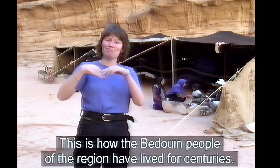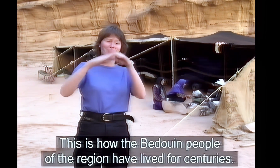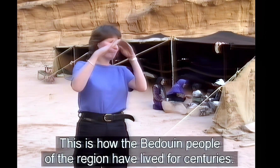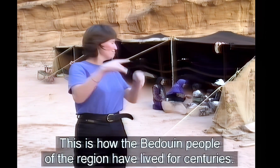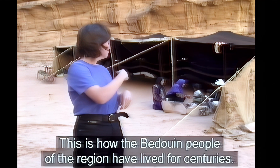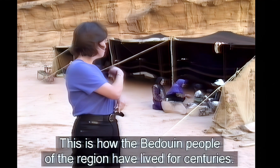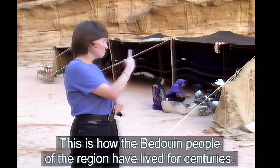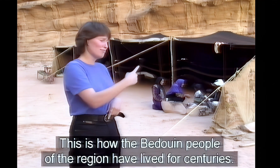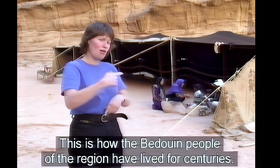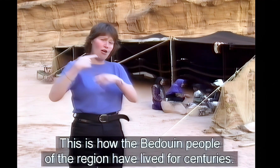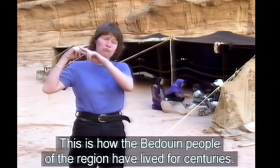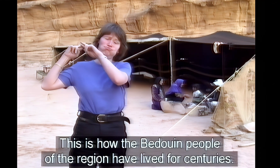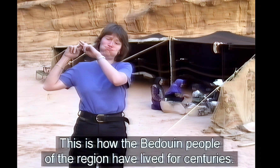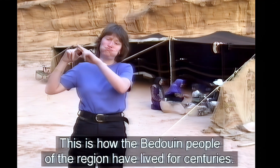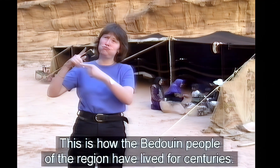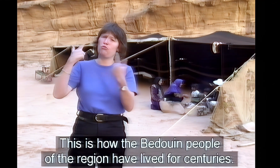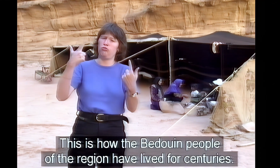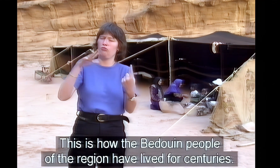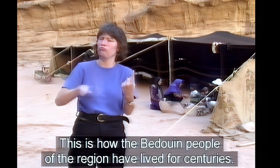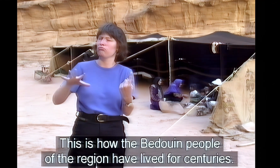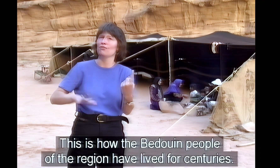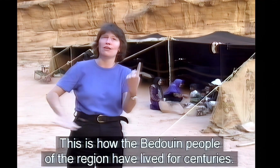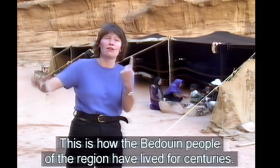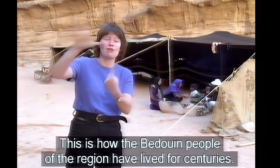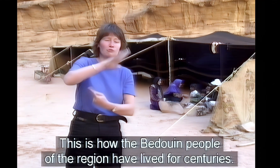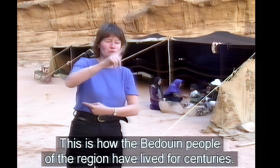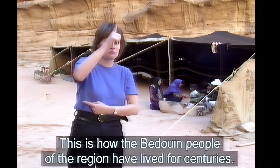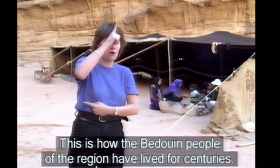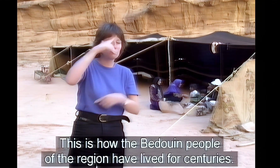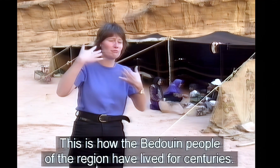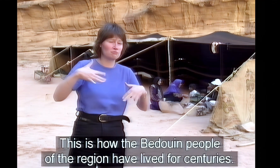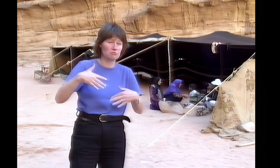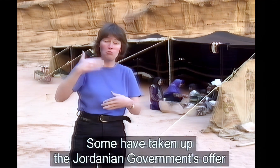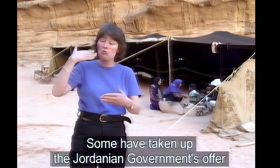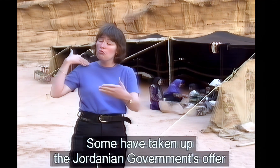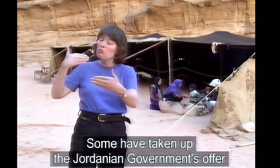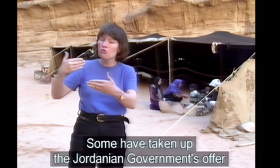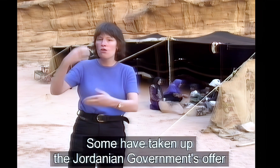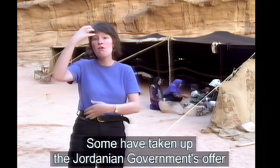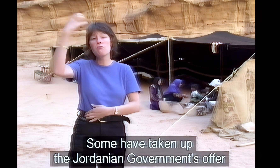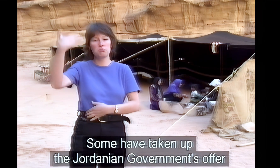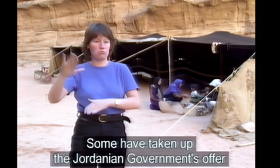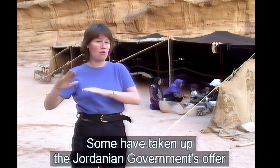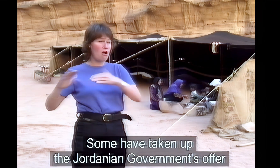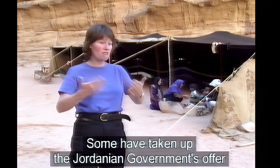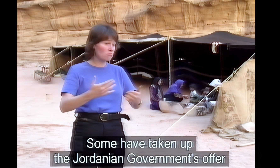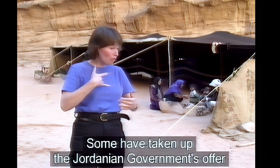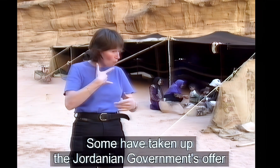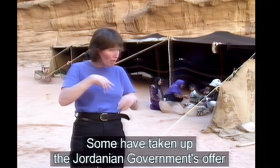This is how the Bedouin people of the region have traditionally lived for centuries. Some have taken up the Jordanian